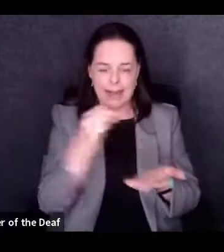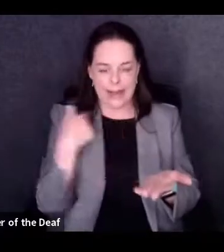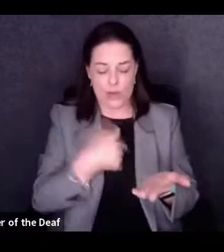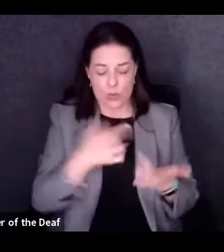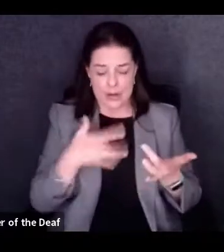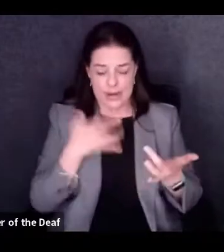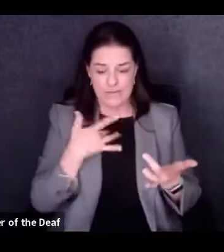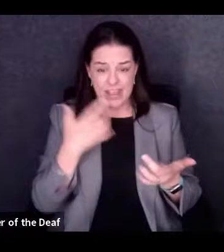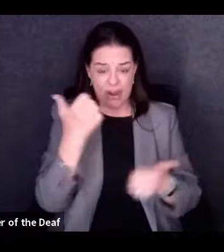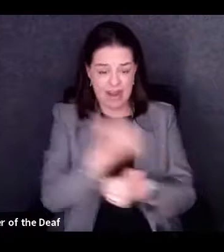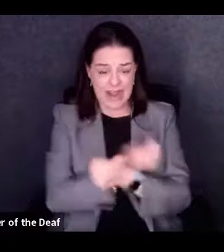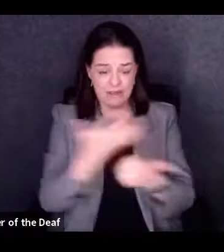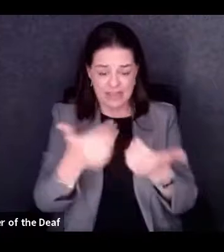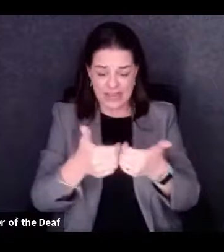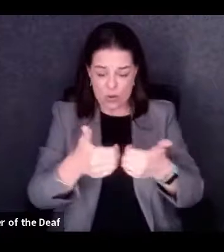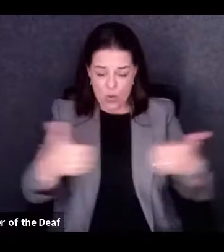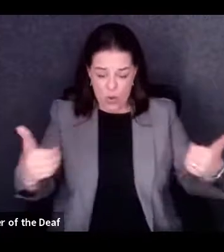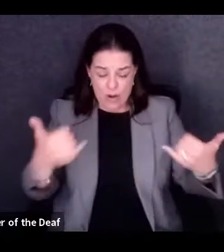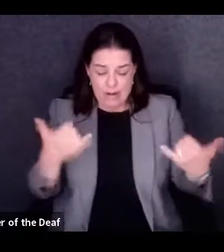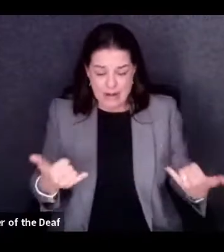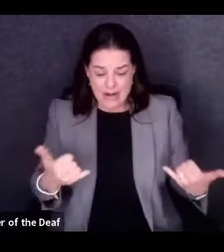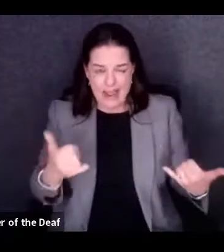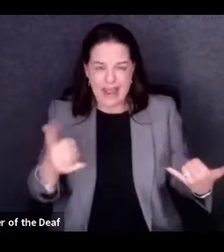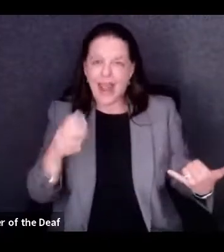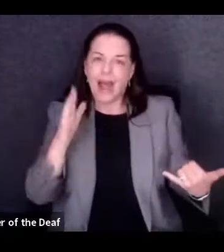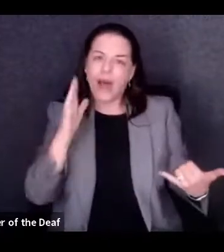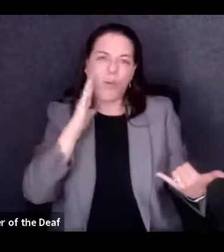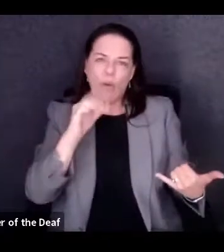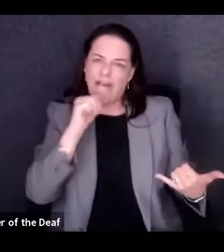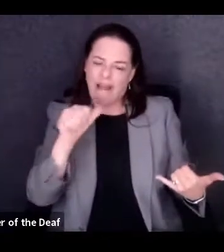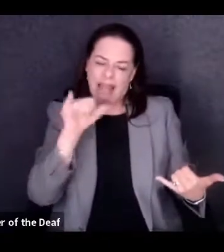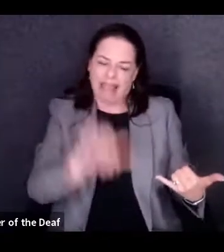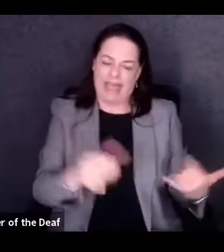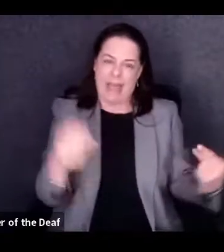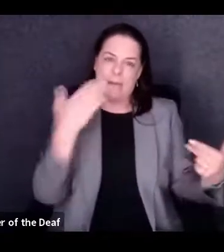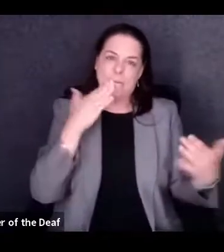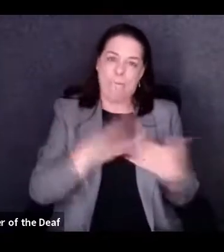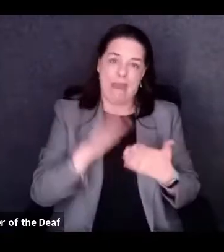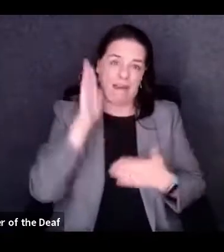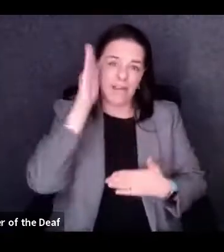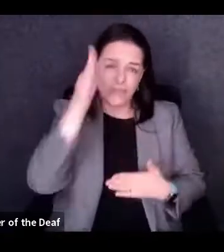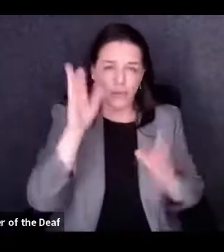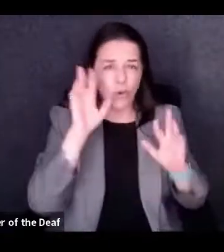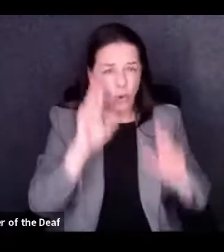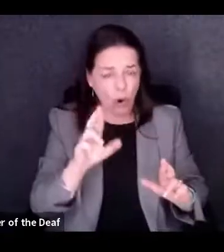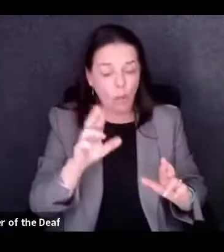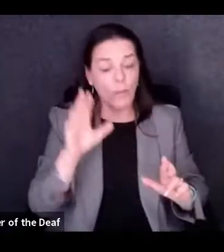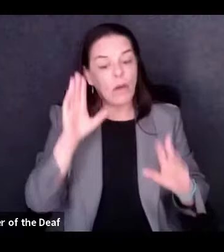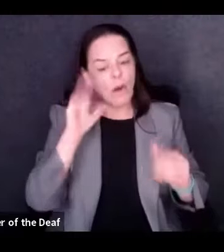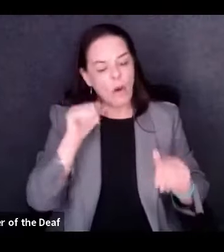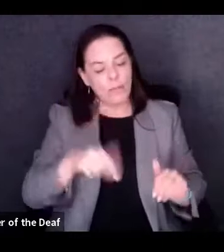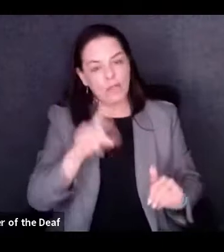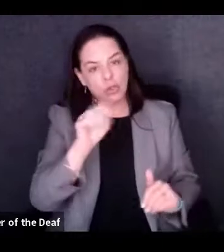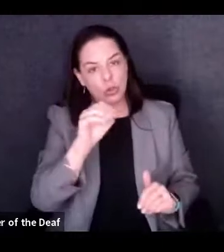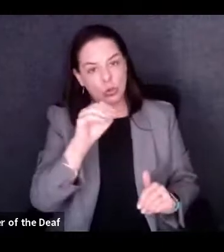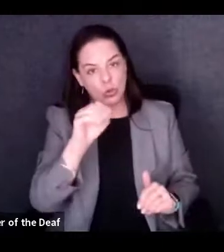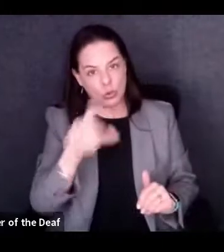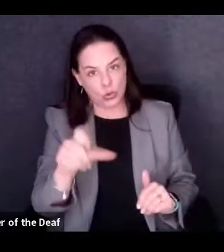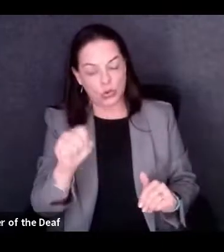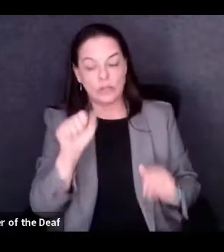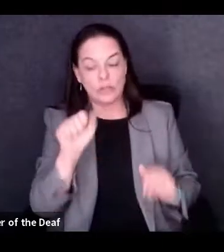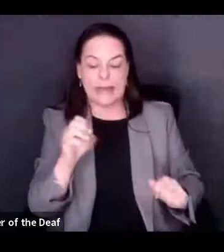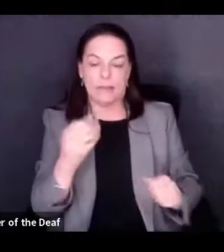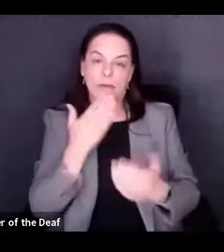divided as they do now. And it is my hope that these tools that I mentioned today can be useful for all of us when the